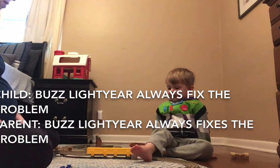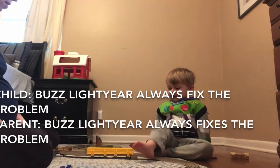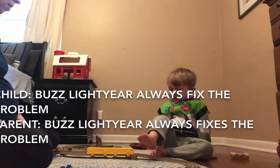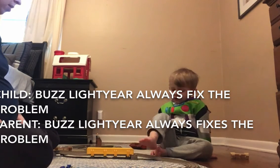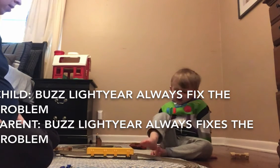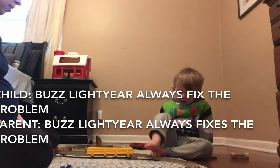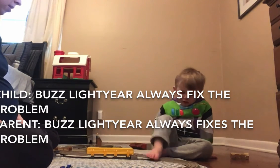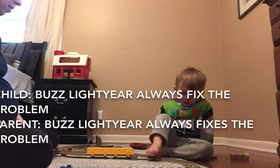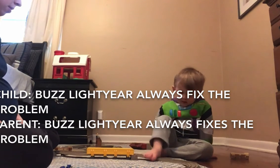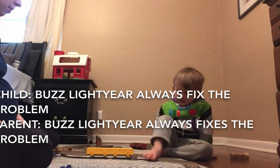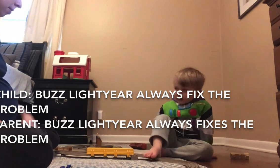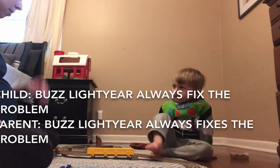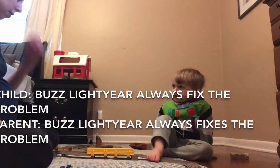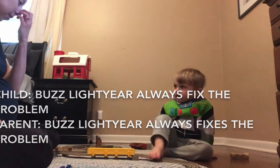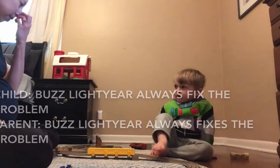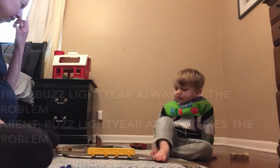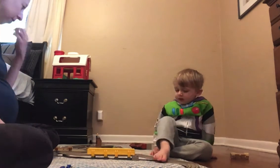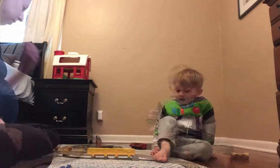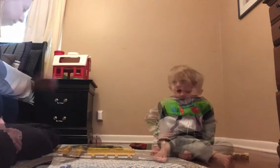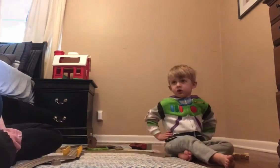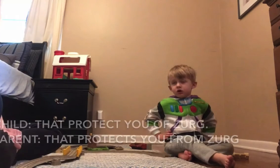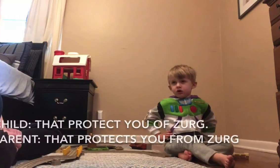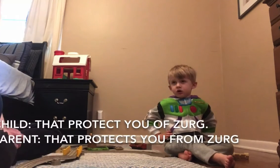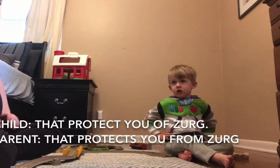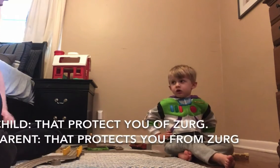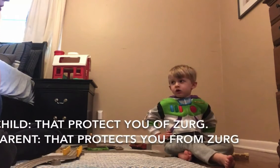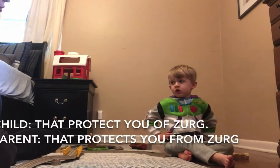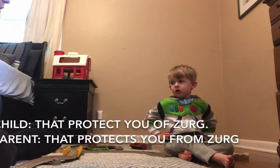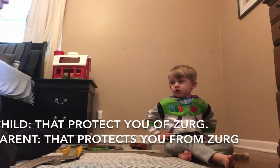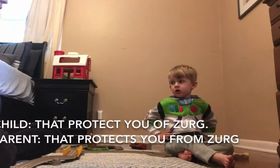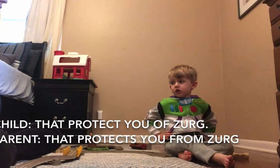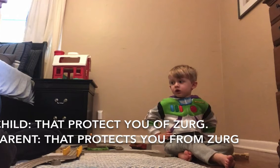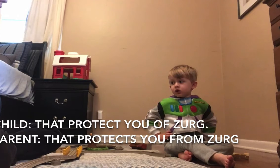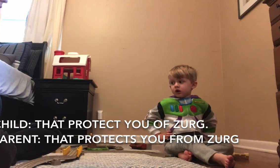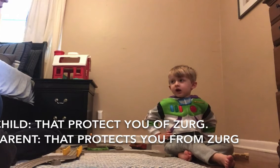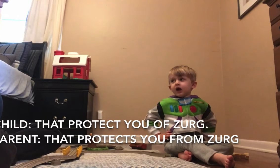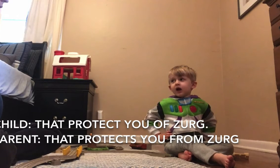You're welcome. When you put your hands on your hips. Yeah. That